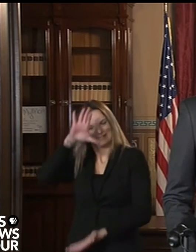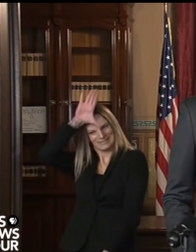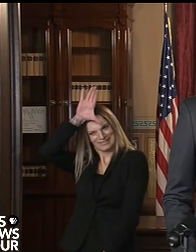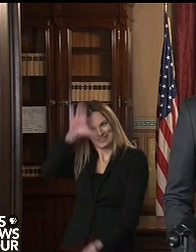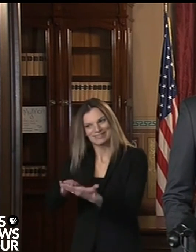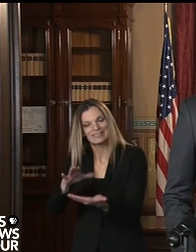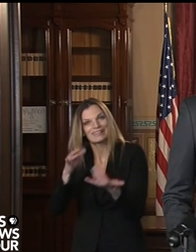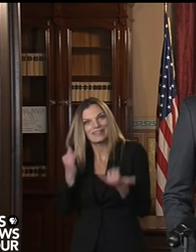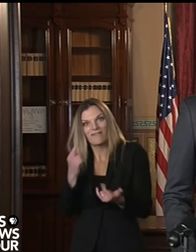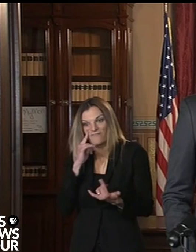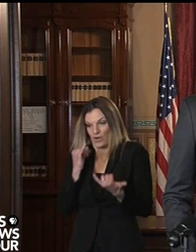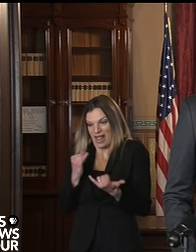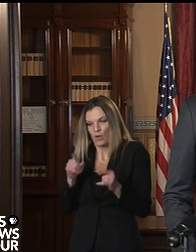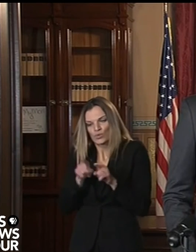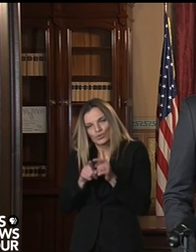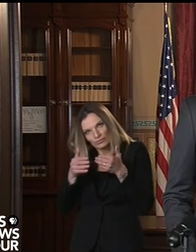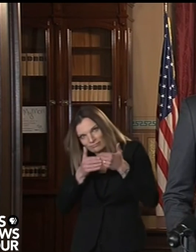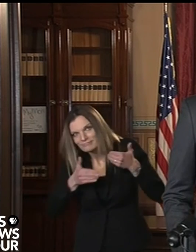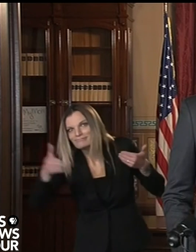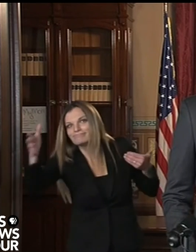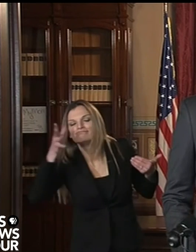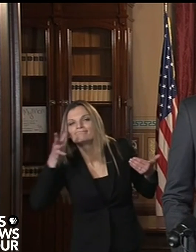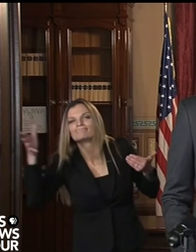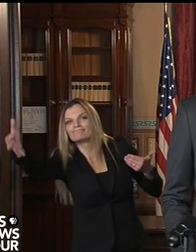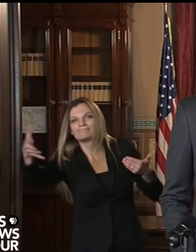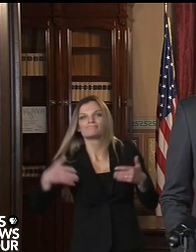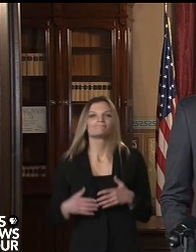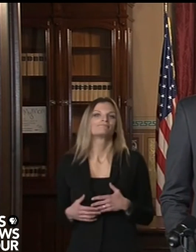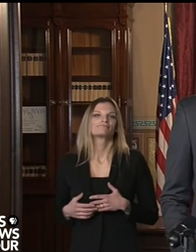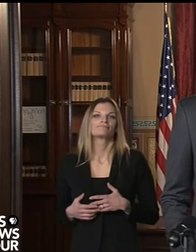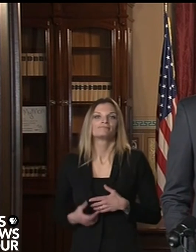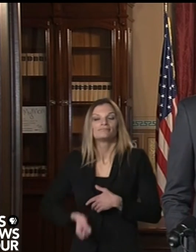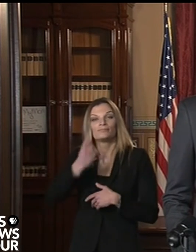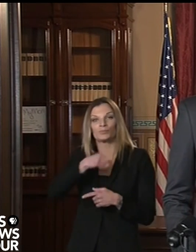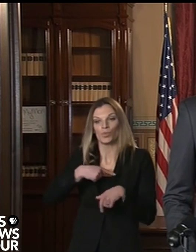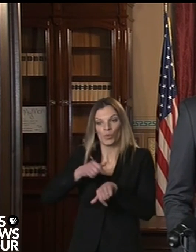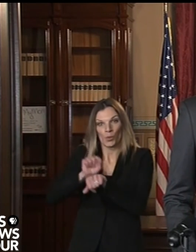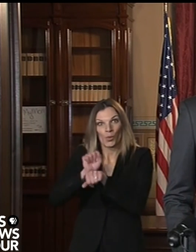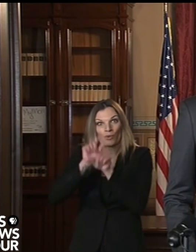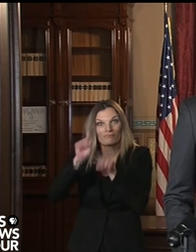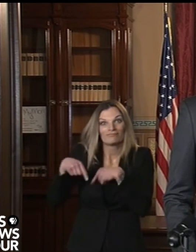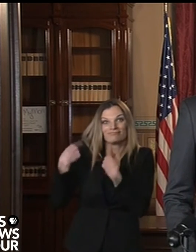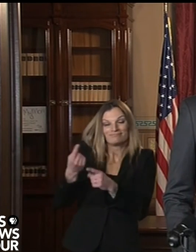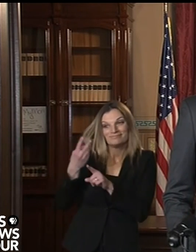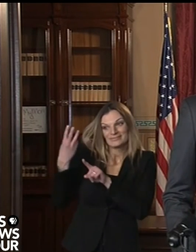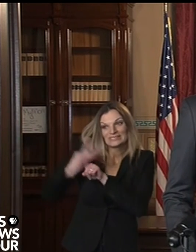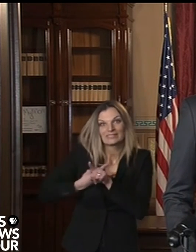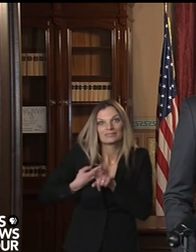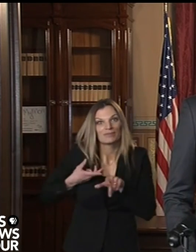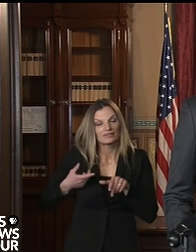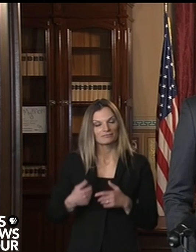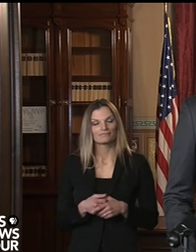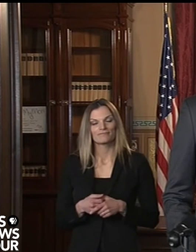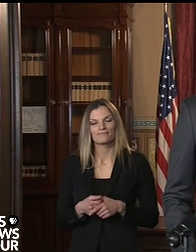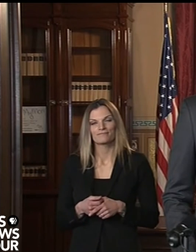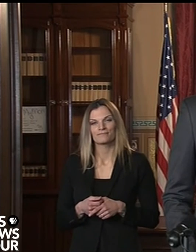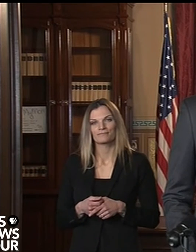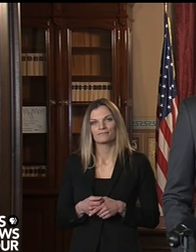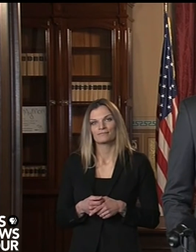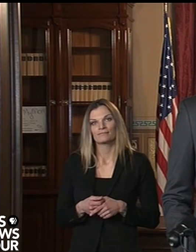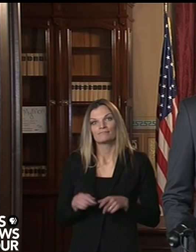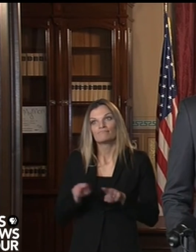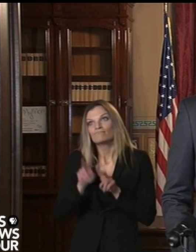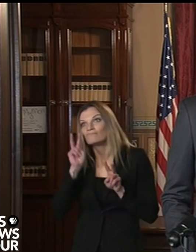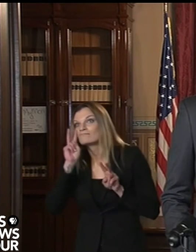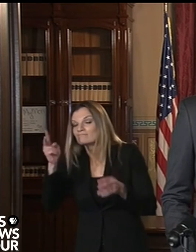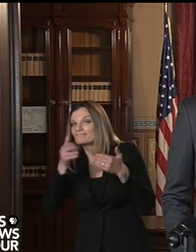lives. This report shows that the work that has taken place over the last 6 months and looks ahead